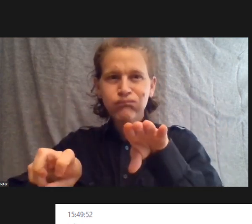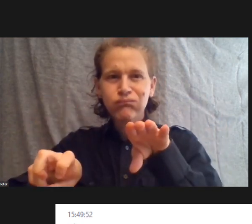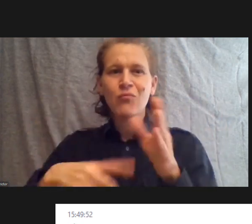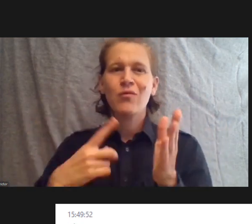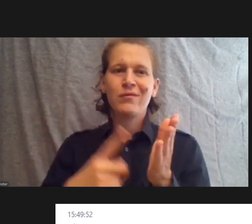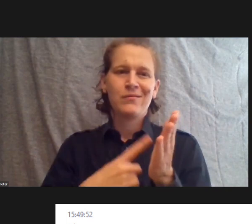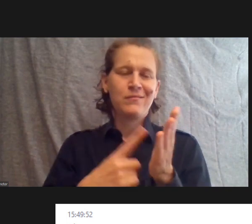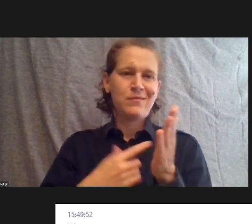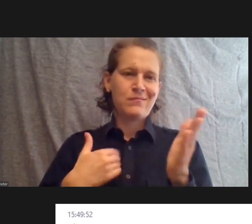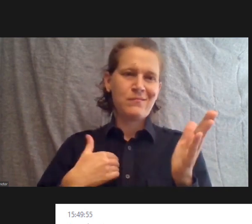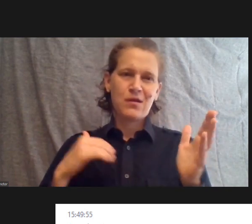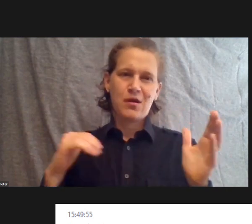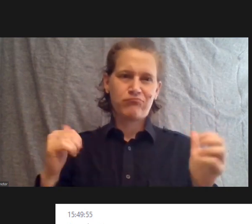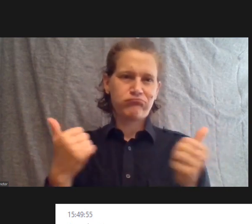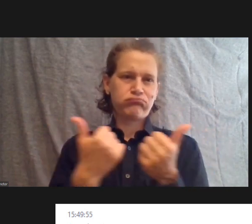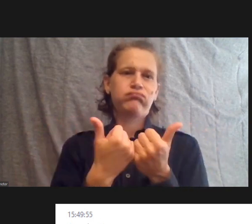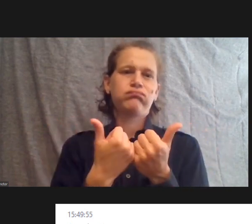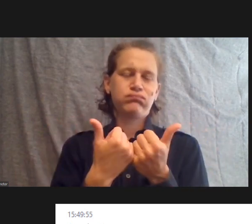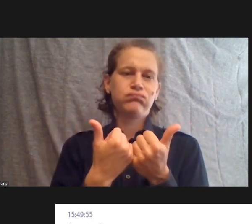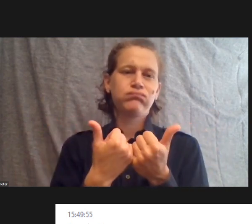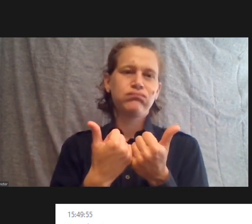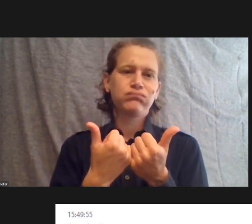difficulties